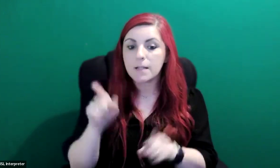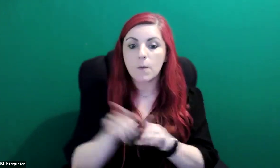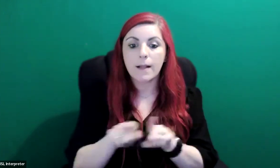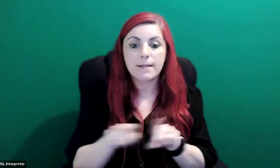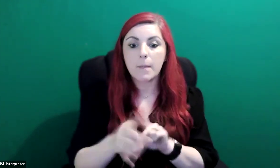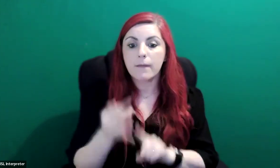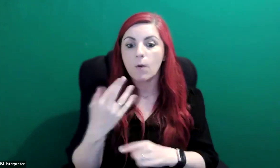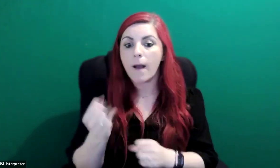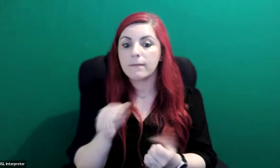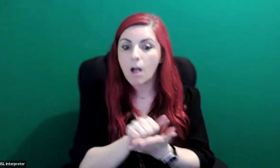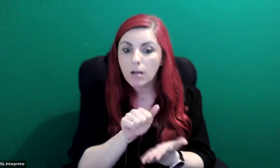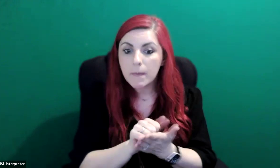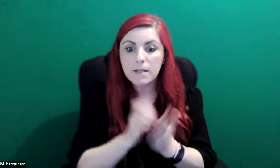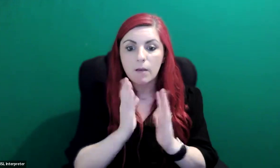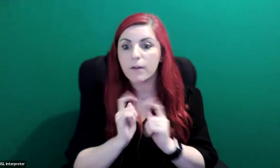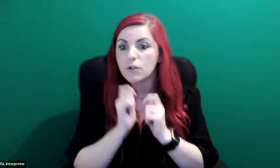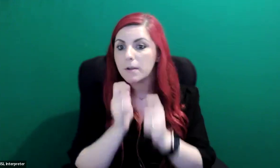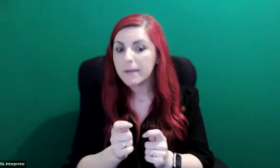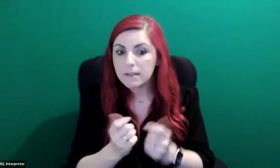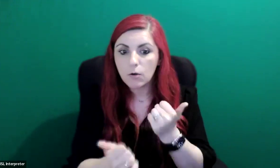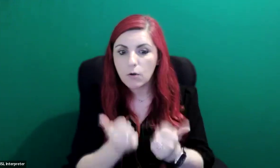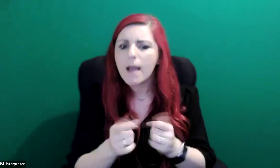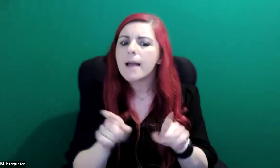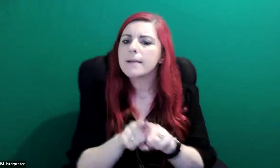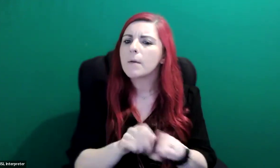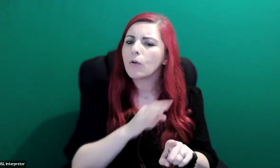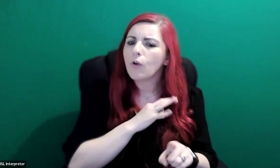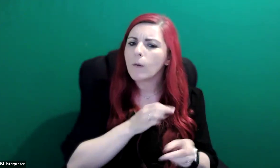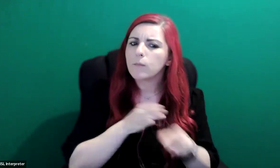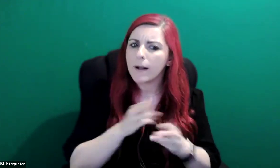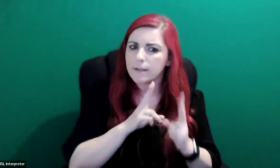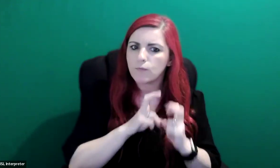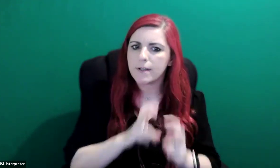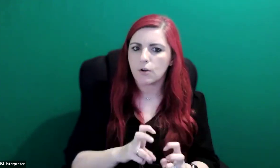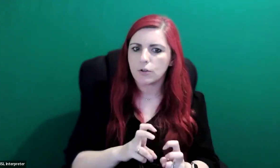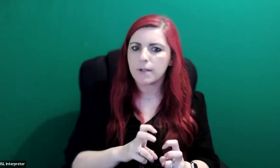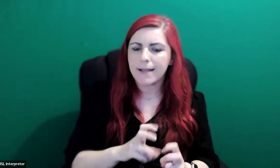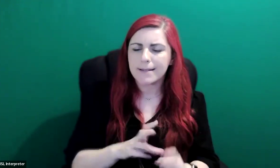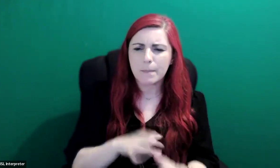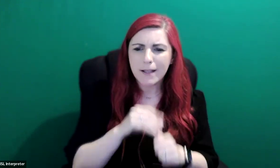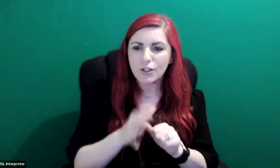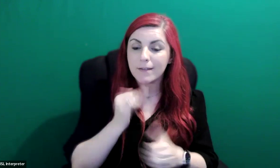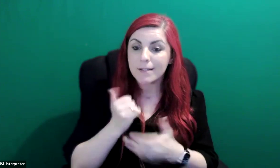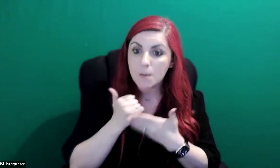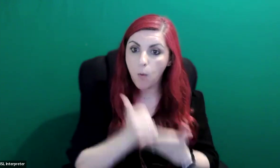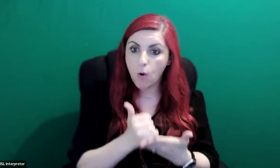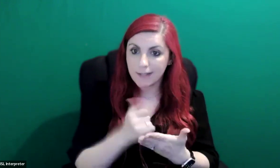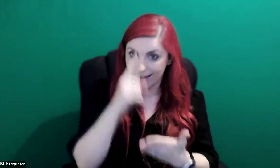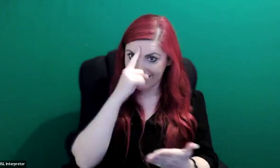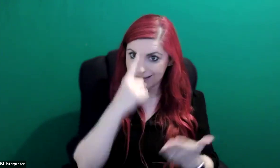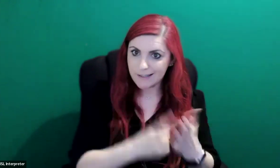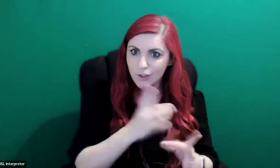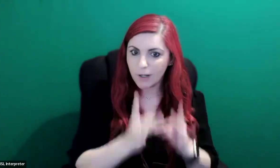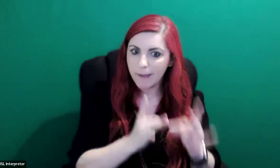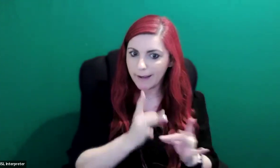courts. Then good practice research, especially on supported decision-making,